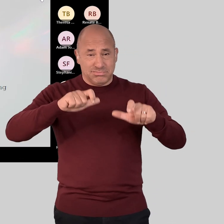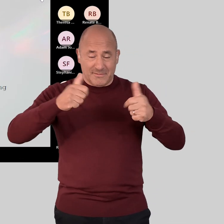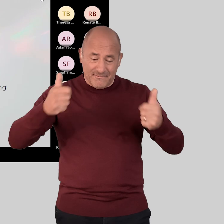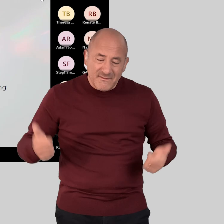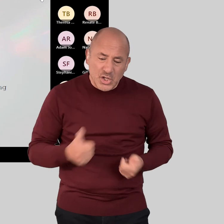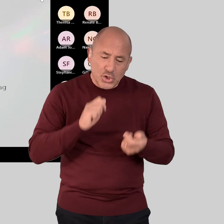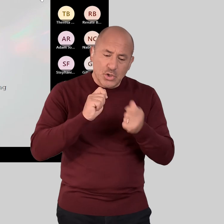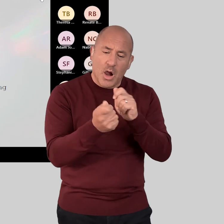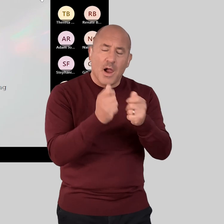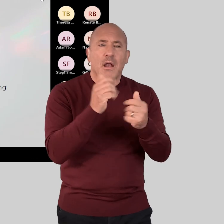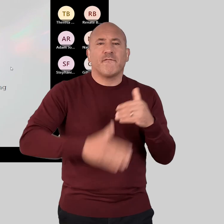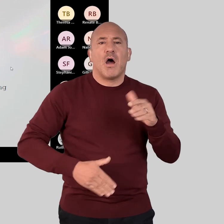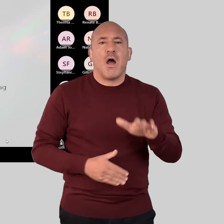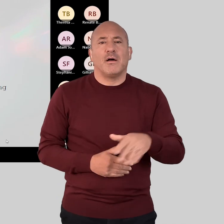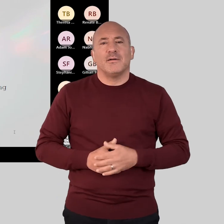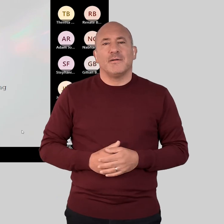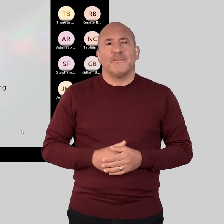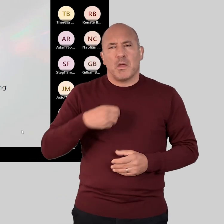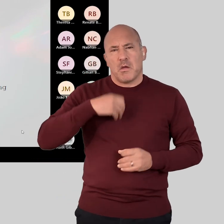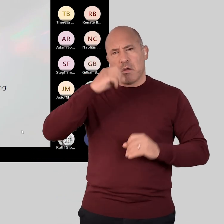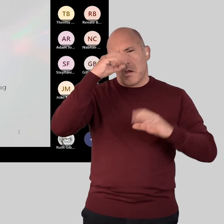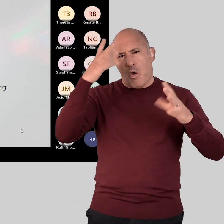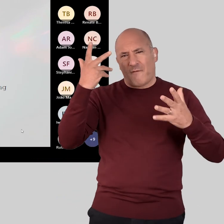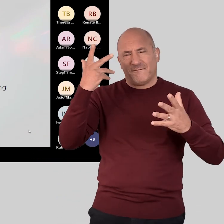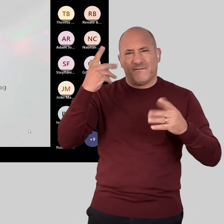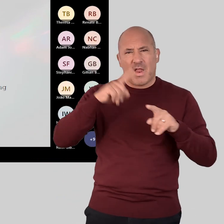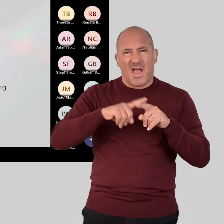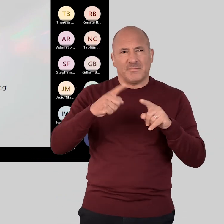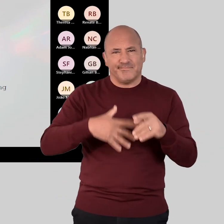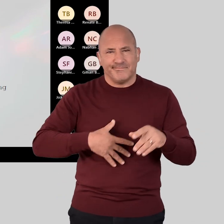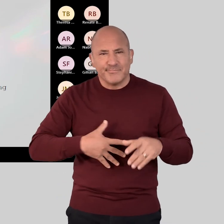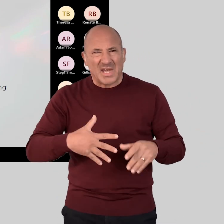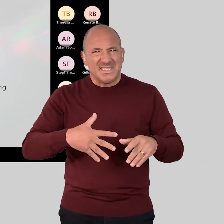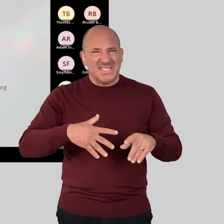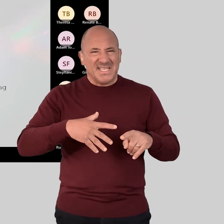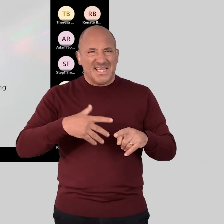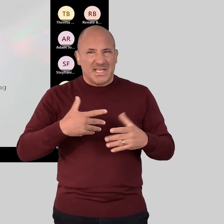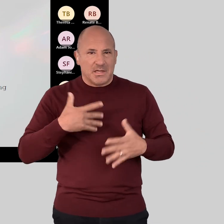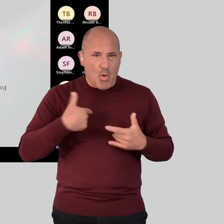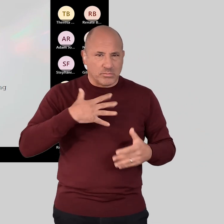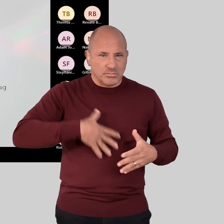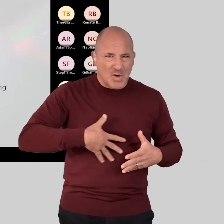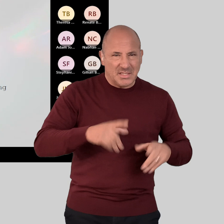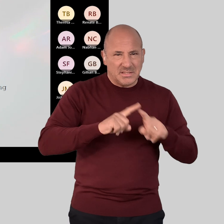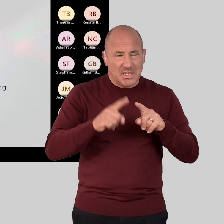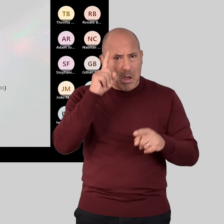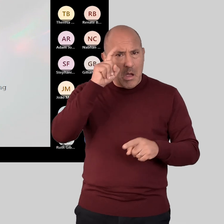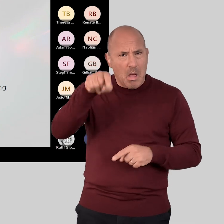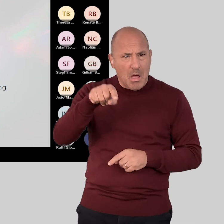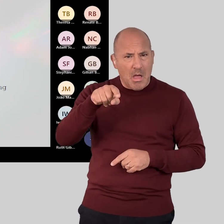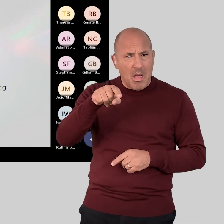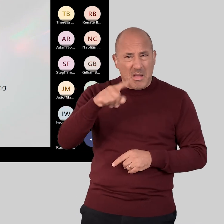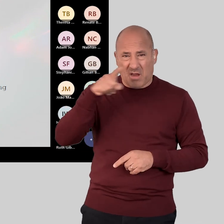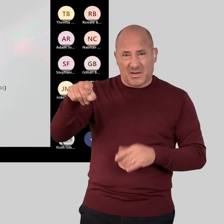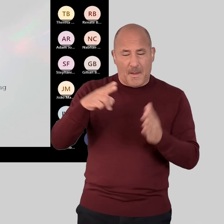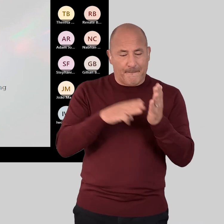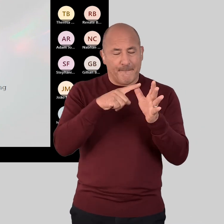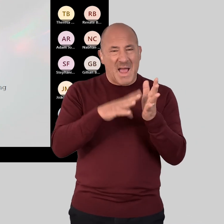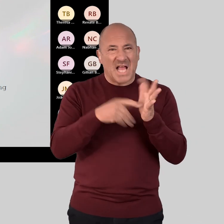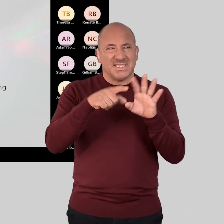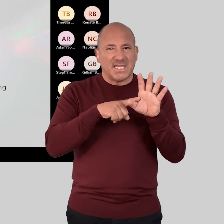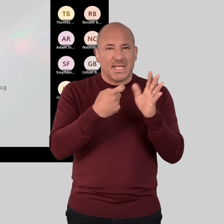it's never finished. There was the idea of gestation and pregnancy that came up. You can have a read of Mandy